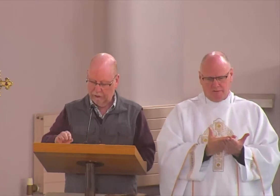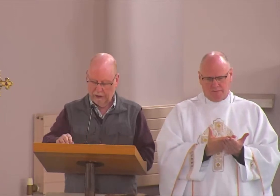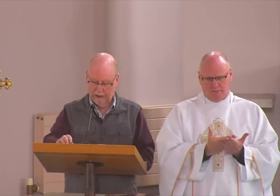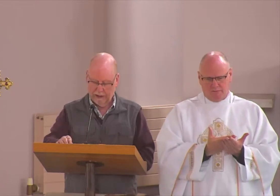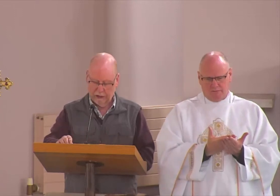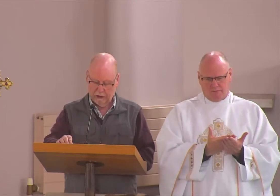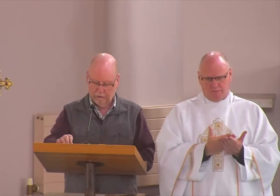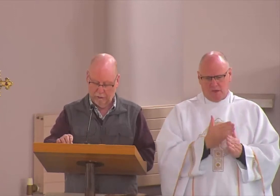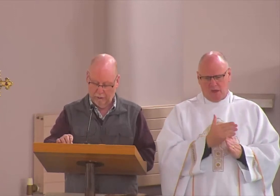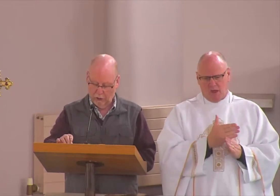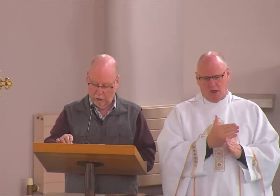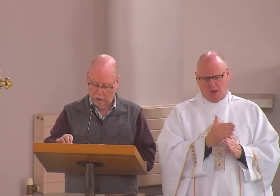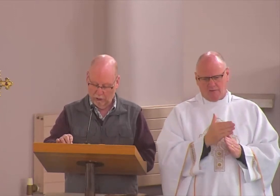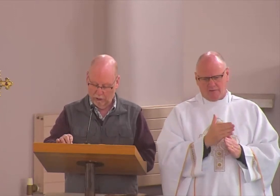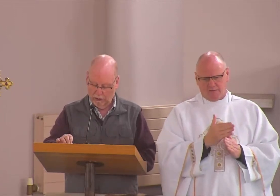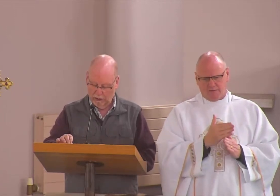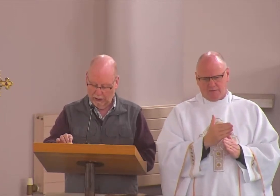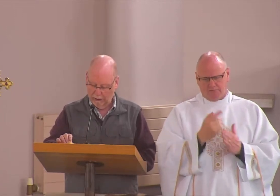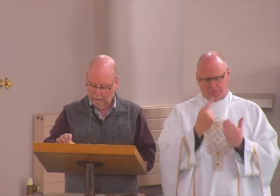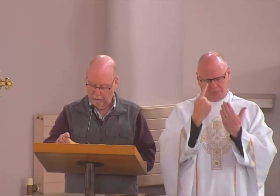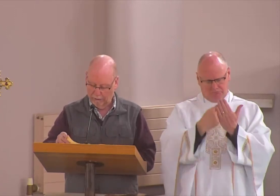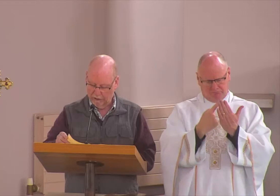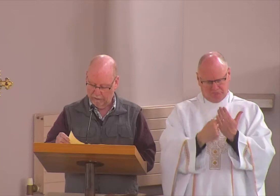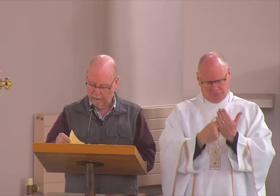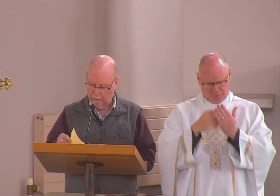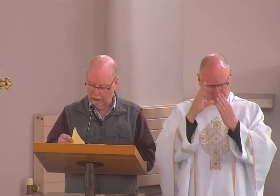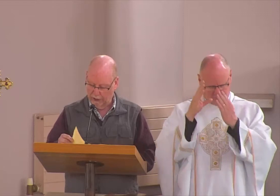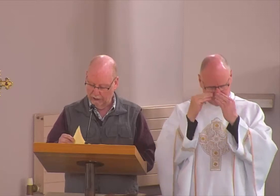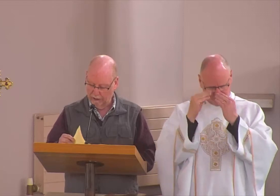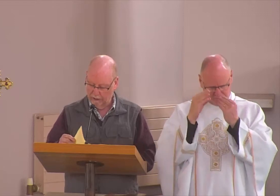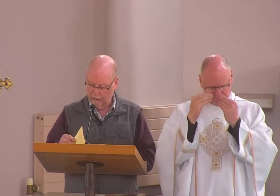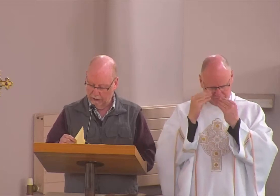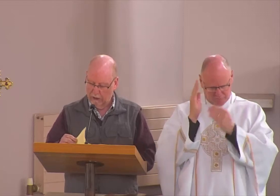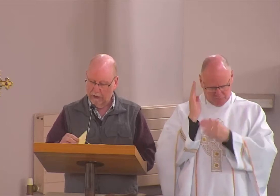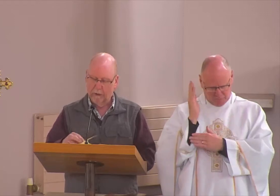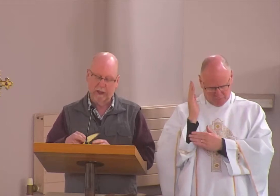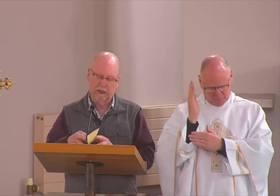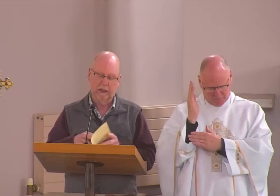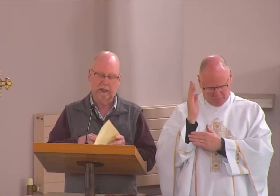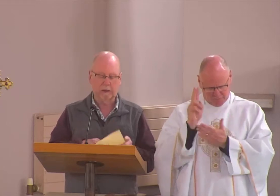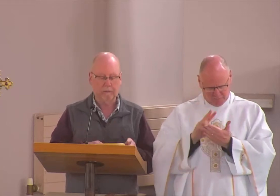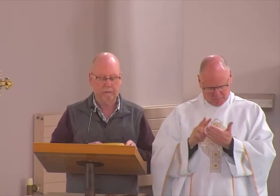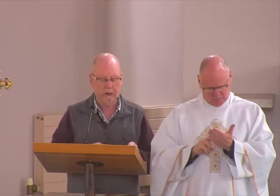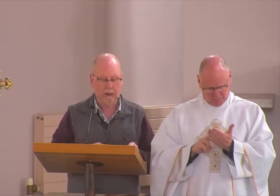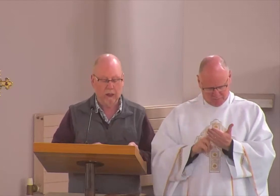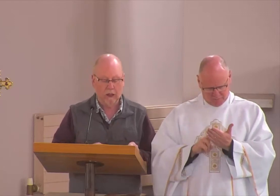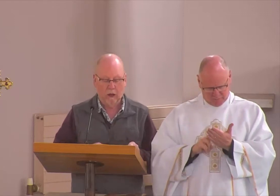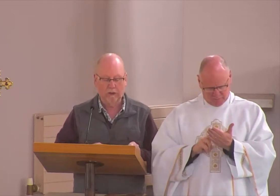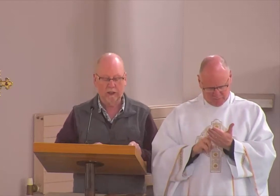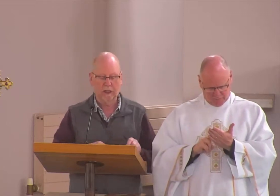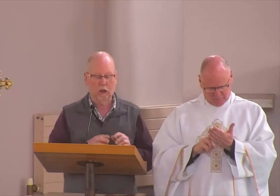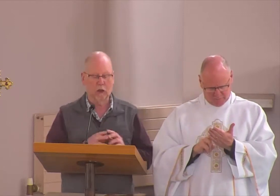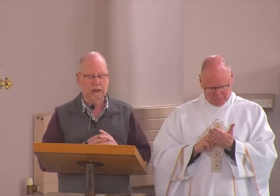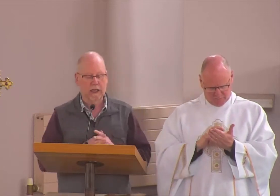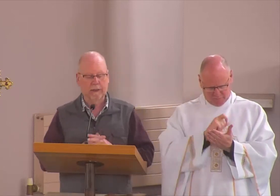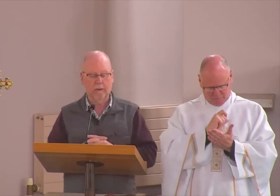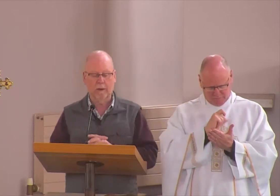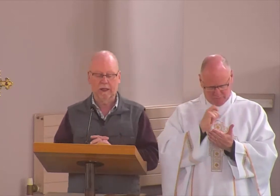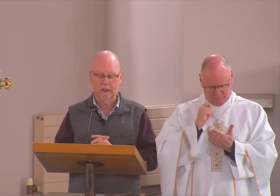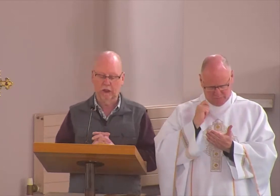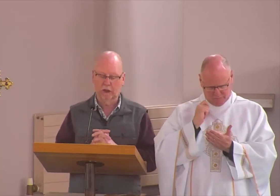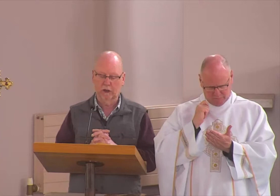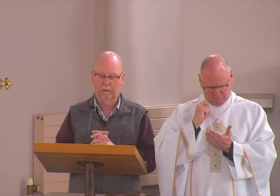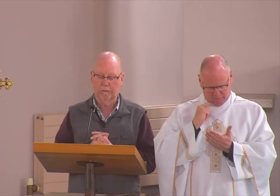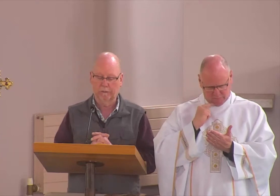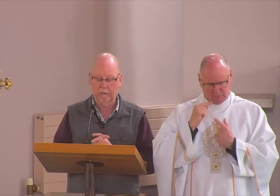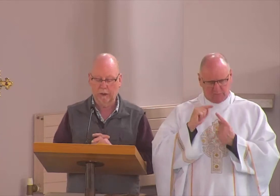After the lessons from the law and the prophets had been read, the presidents of the synagogue sent them a